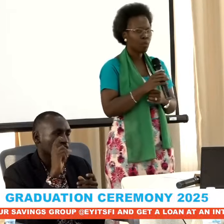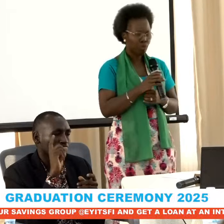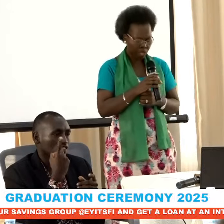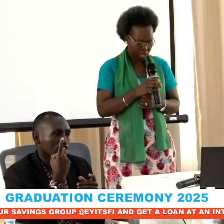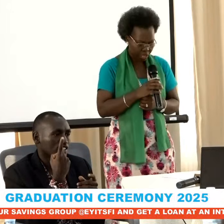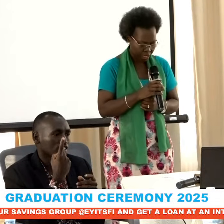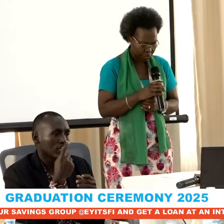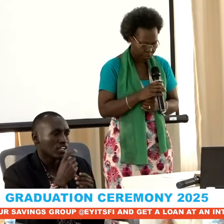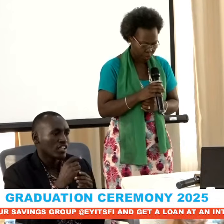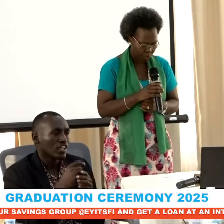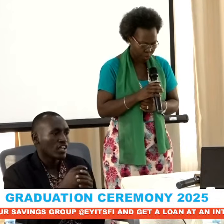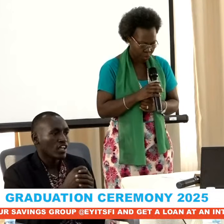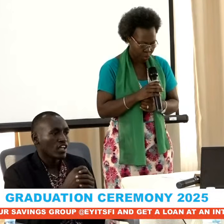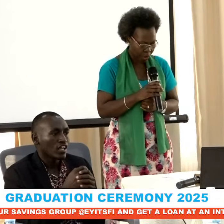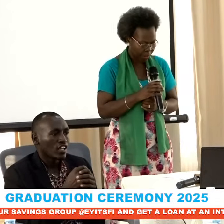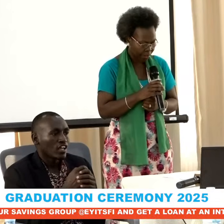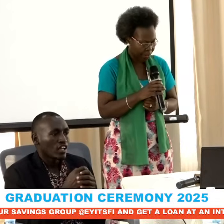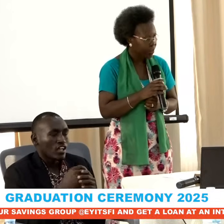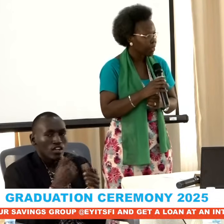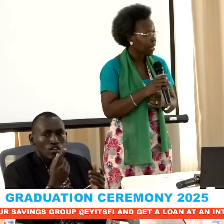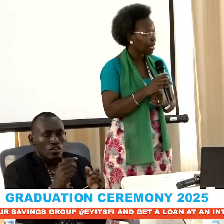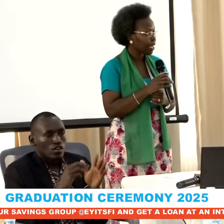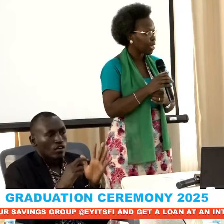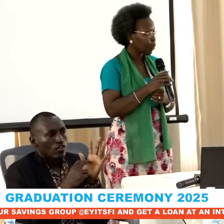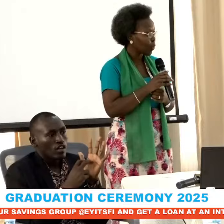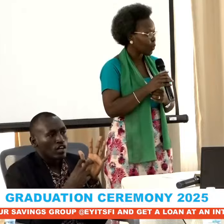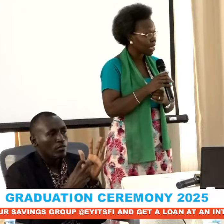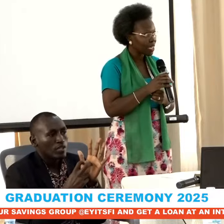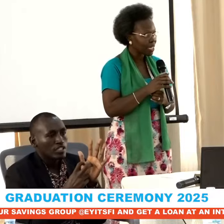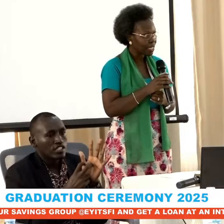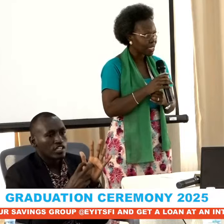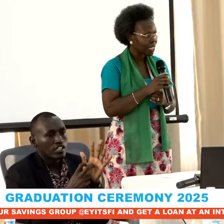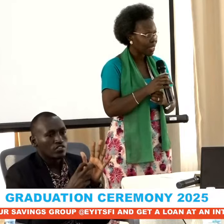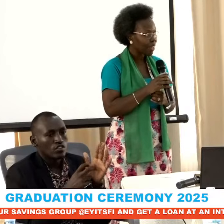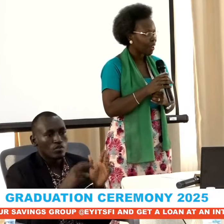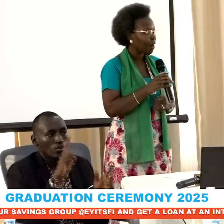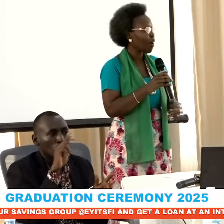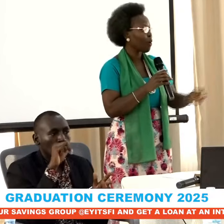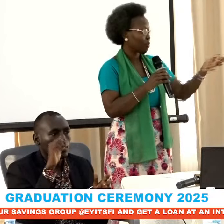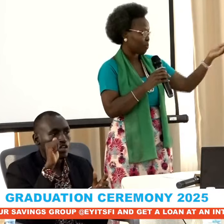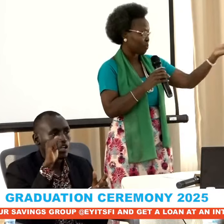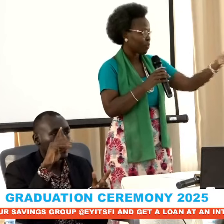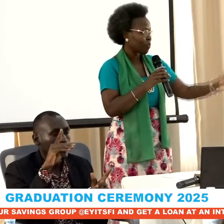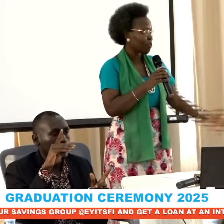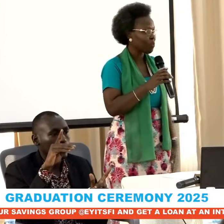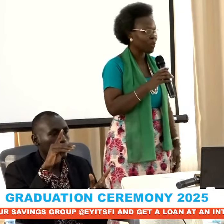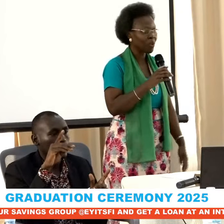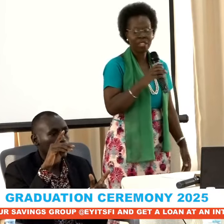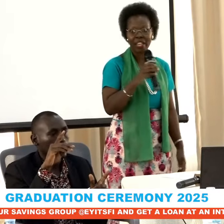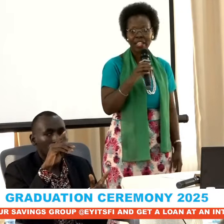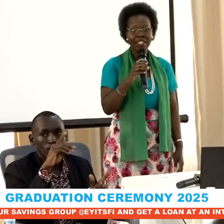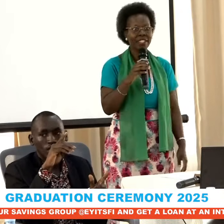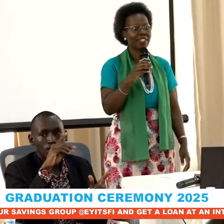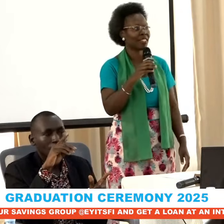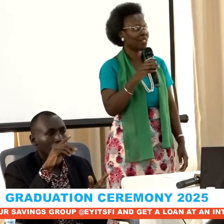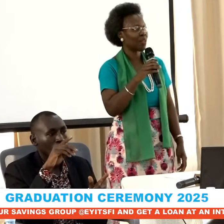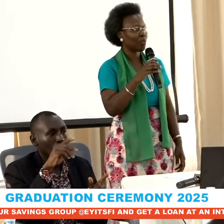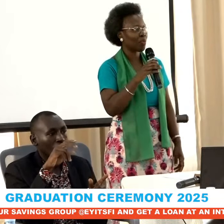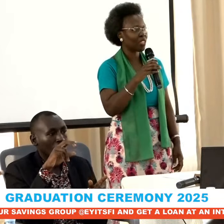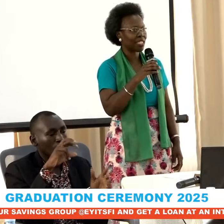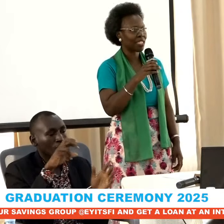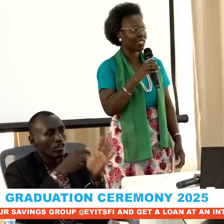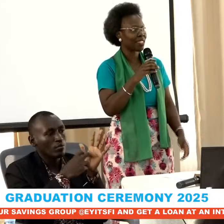have representatives from UNAD and any local leaders. Oh, we recognize